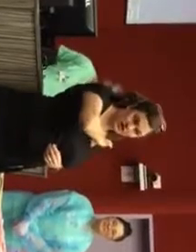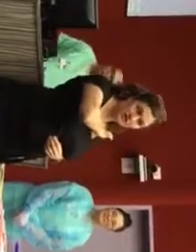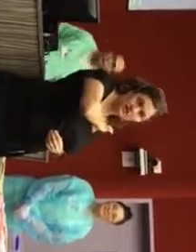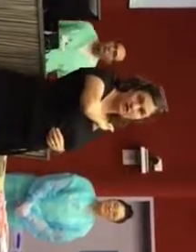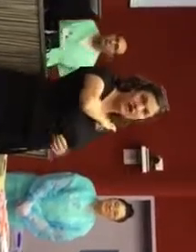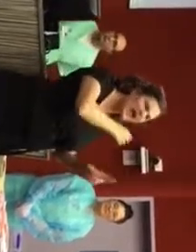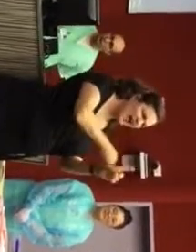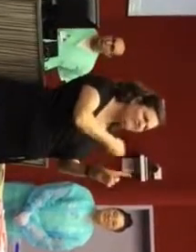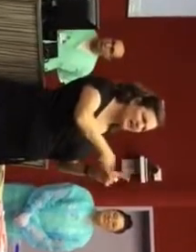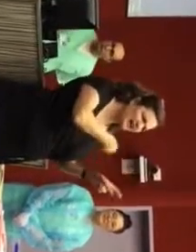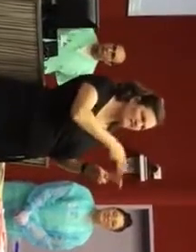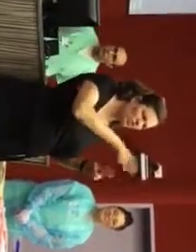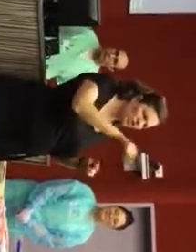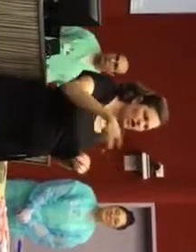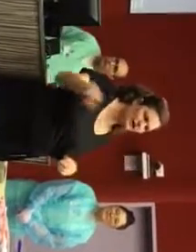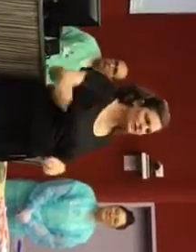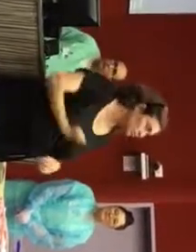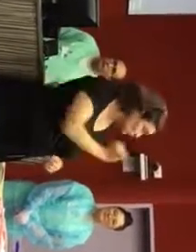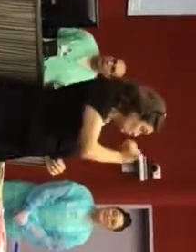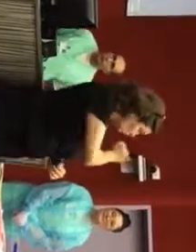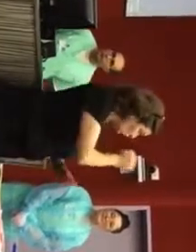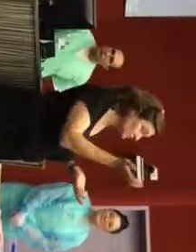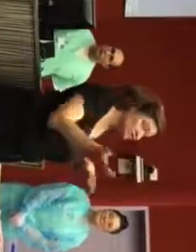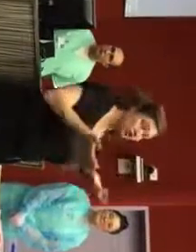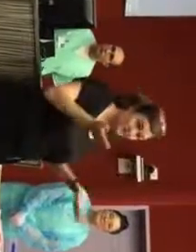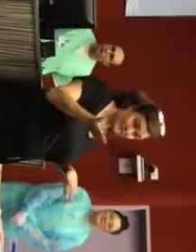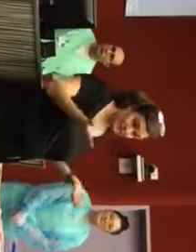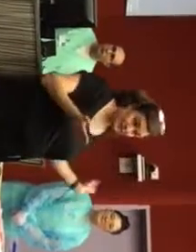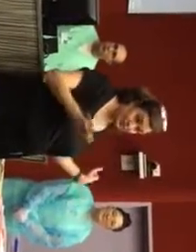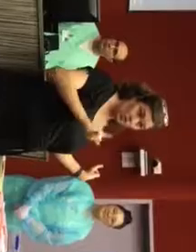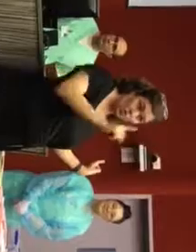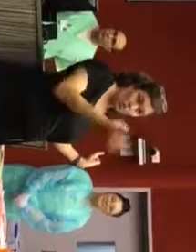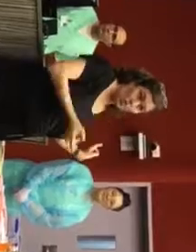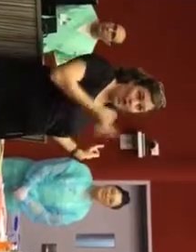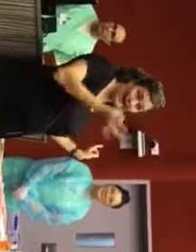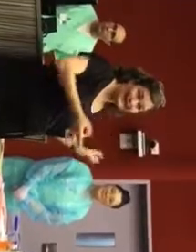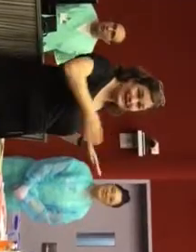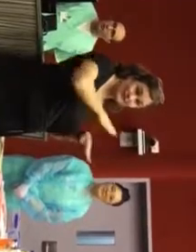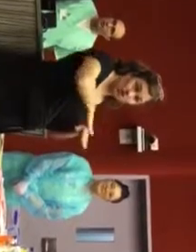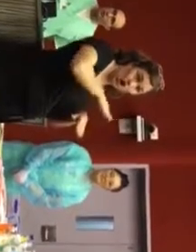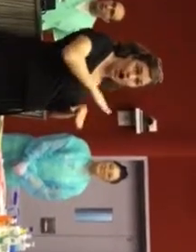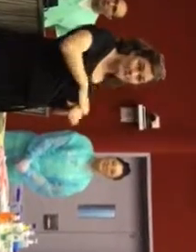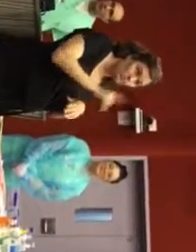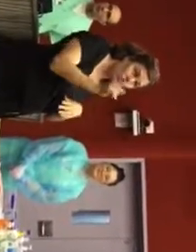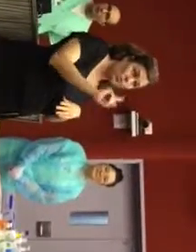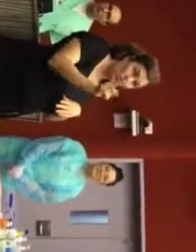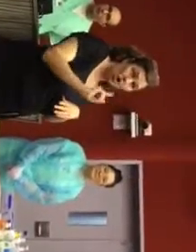advocate for their clients, your service at JCU, what sort of waiting period is there? Who's